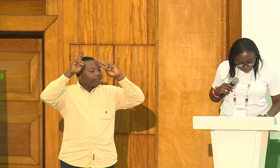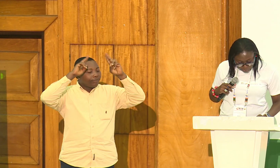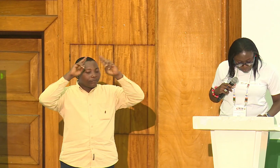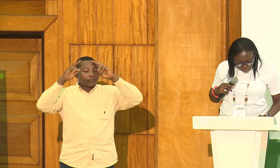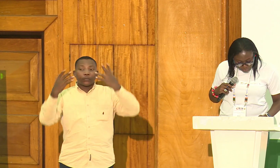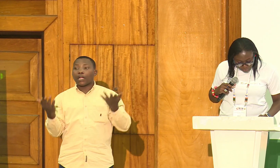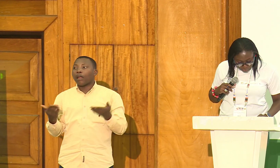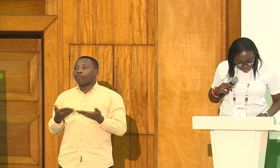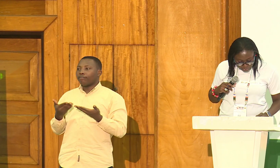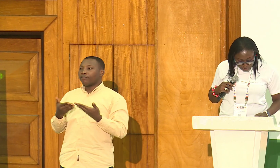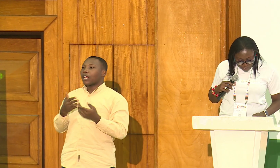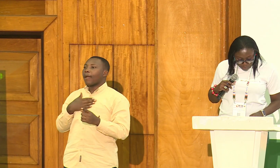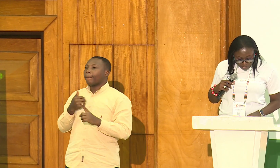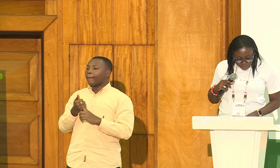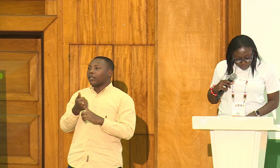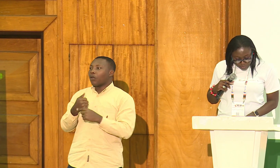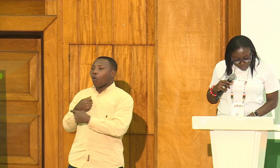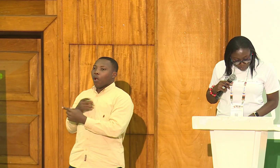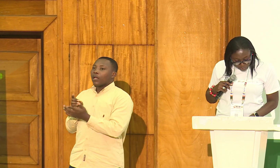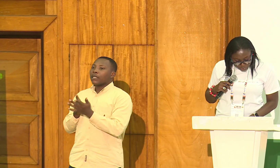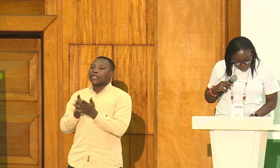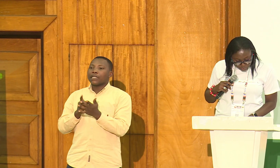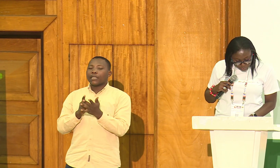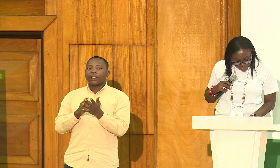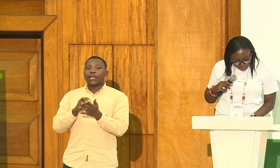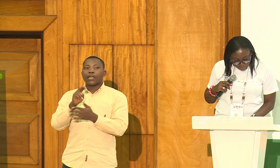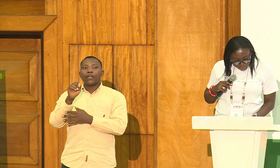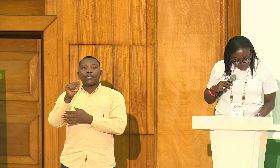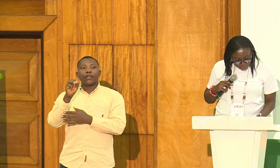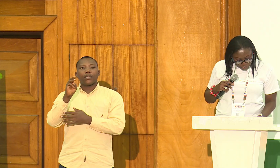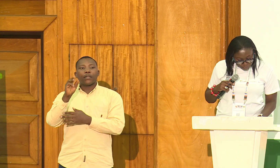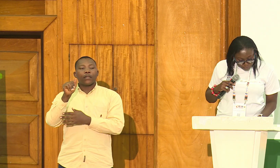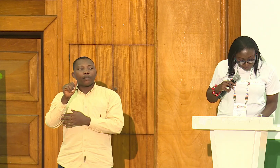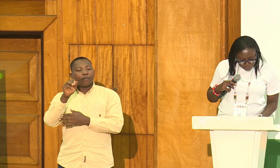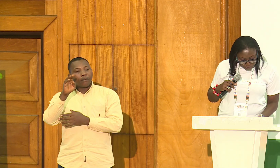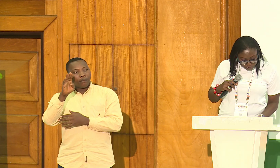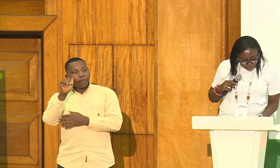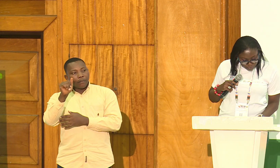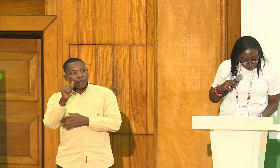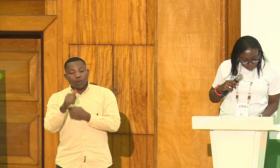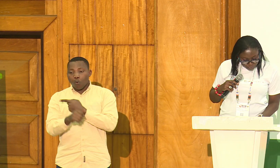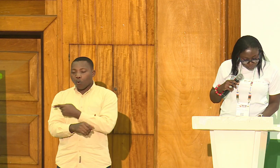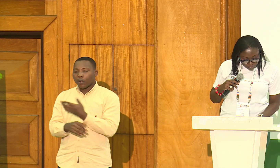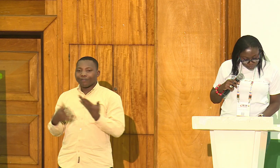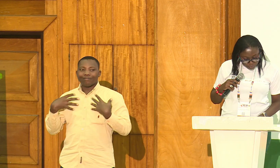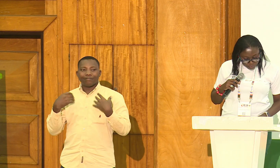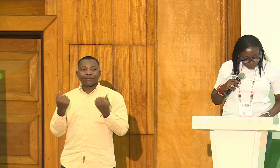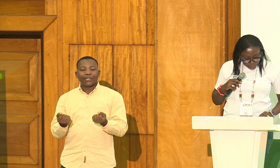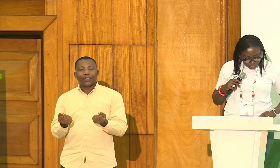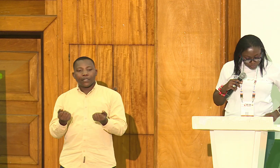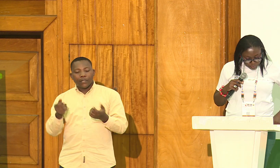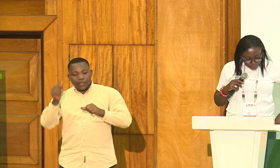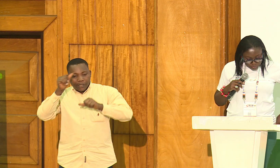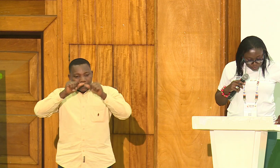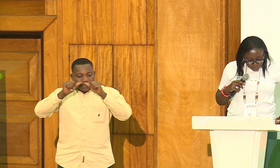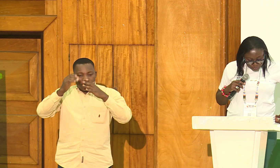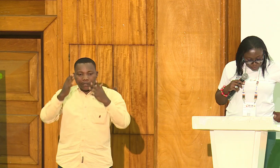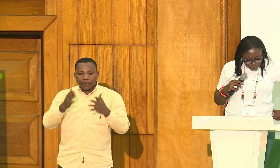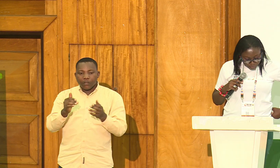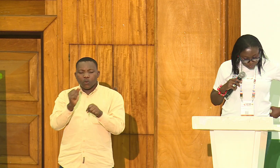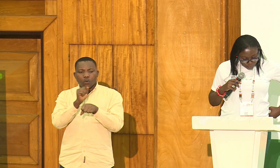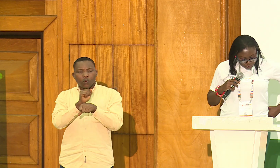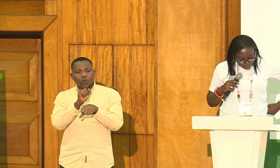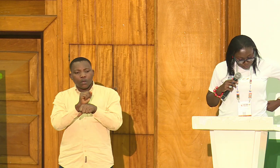Let me introduce myself. I am Dr. Nomathemba Chandiwana. I am a physician scientist working